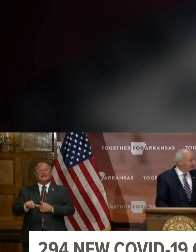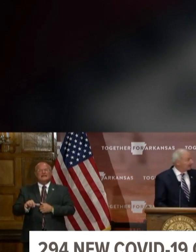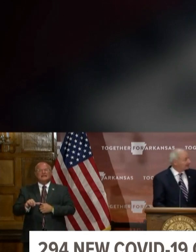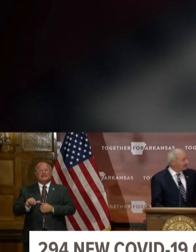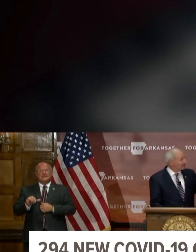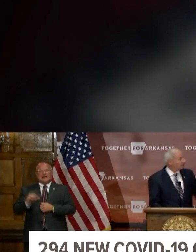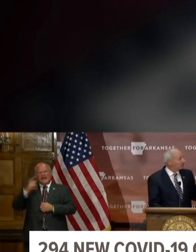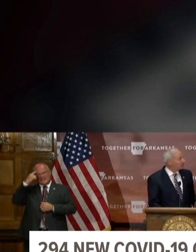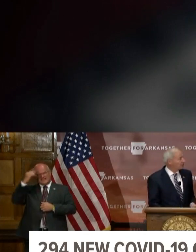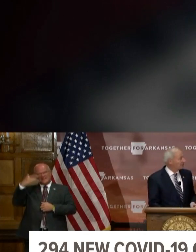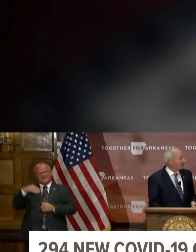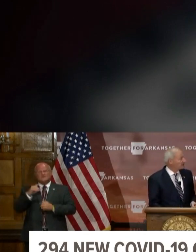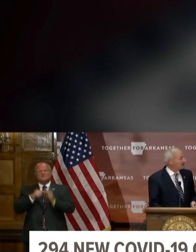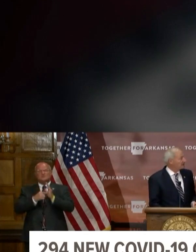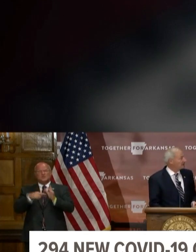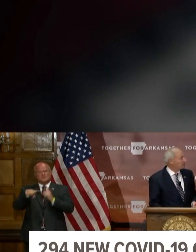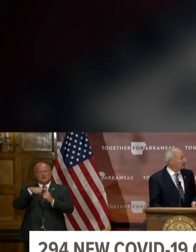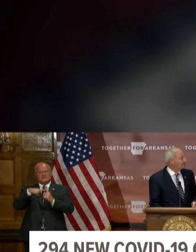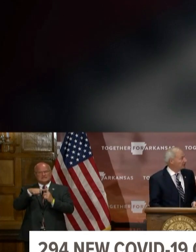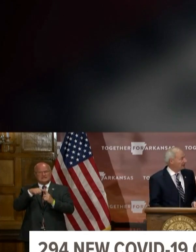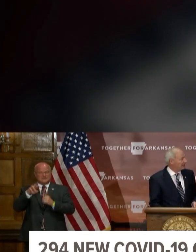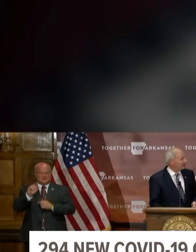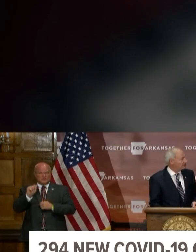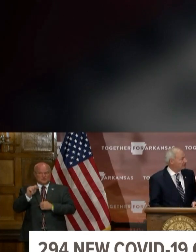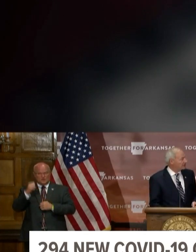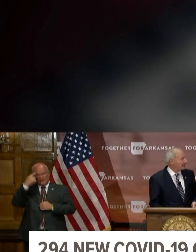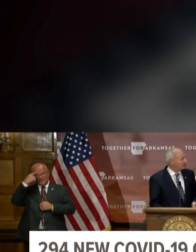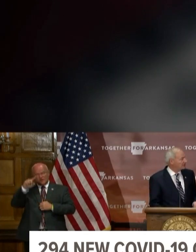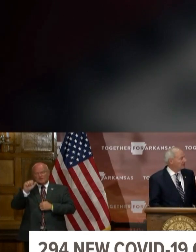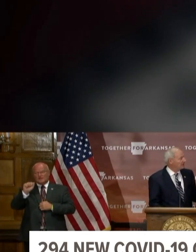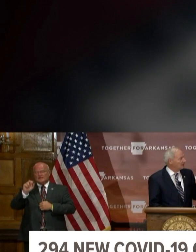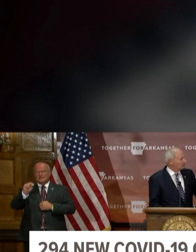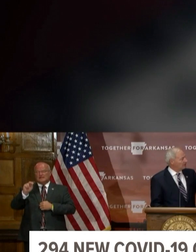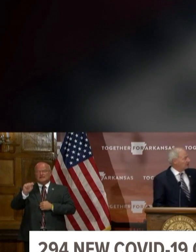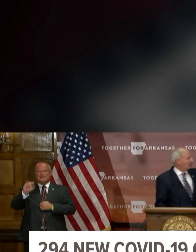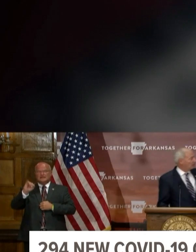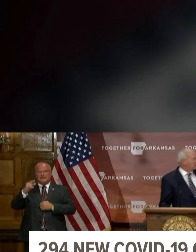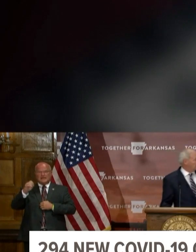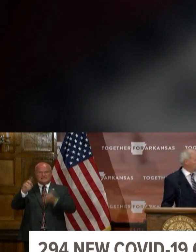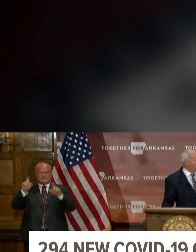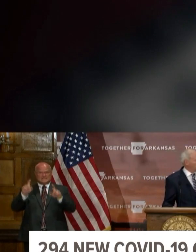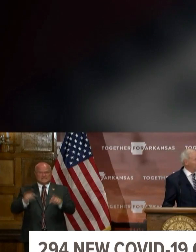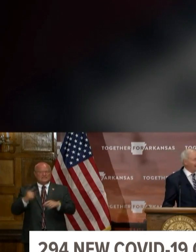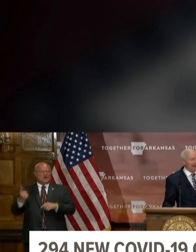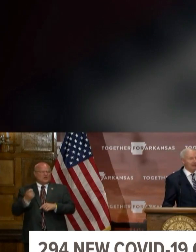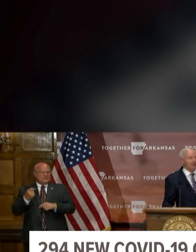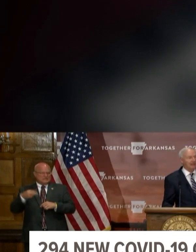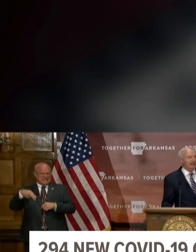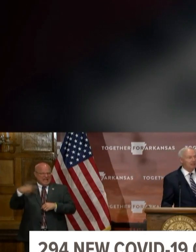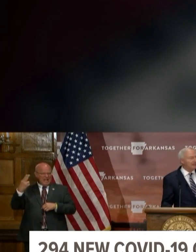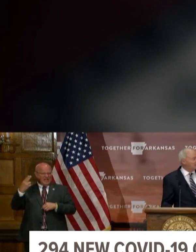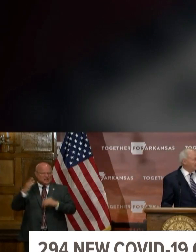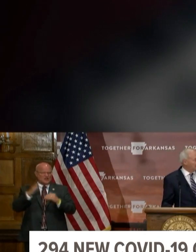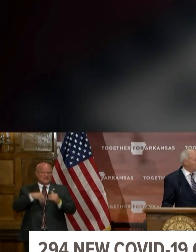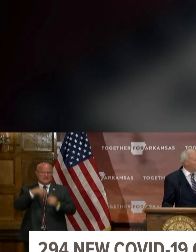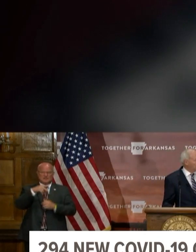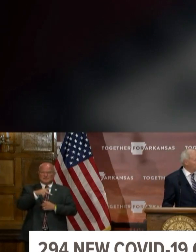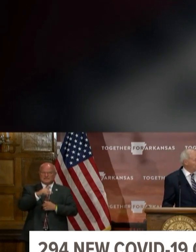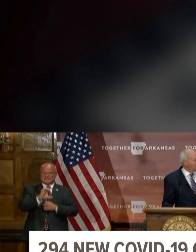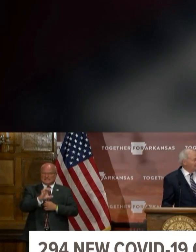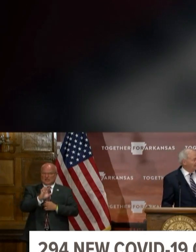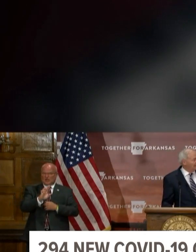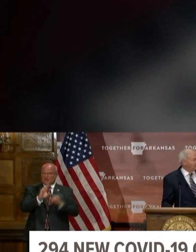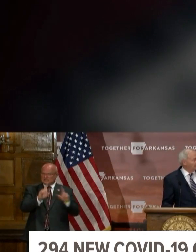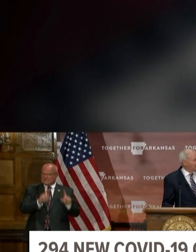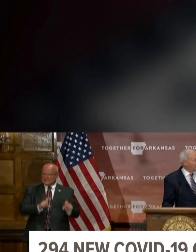I think the next one shows the positivity rate for our antigen test, which always is a little bit higher than our PCR